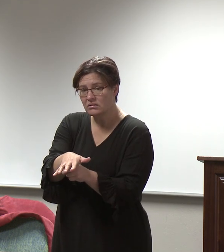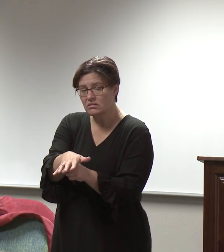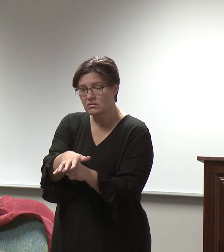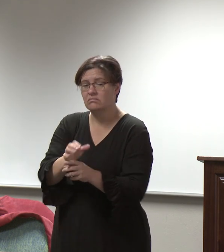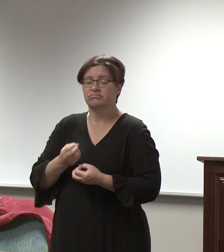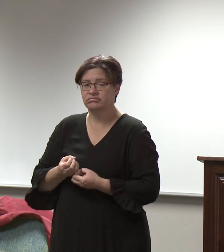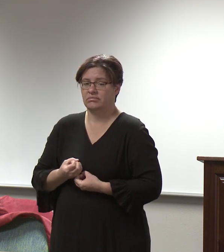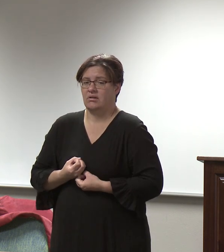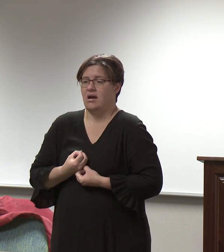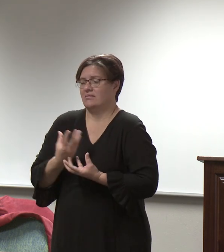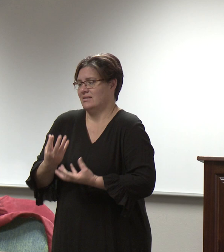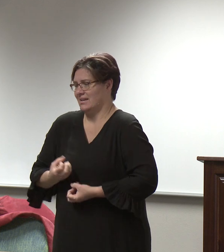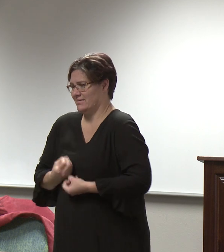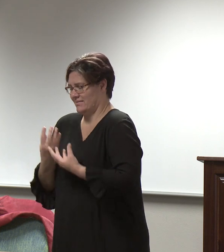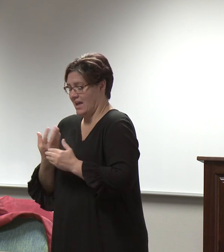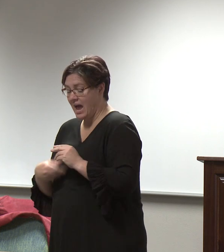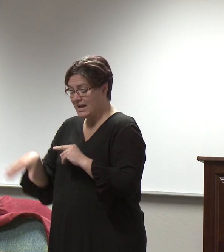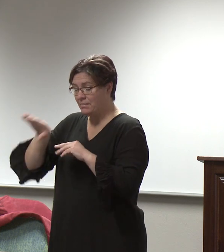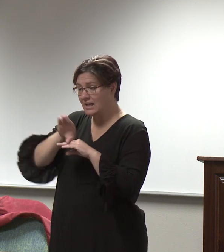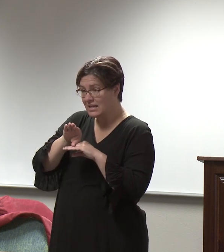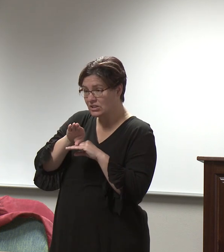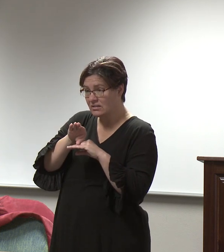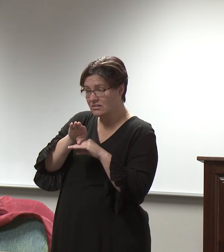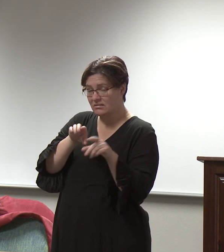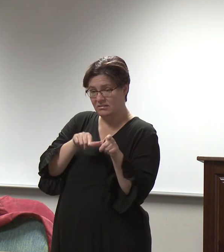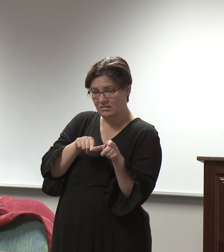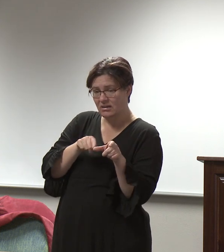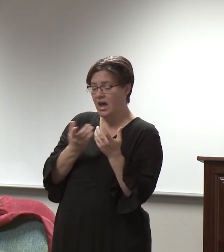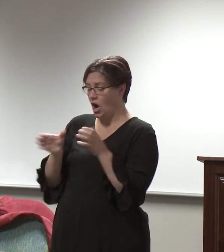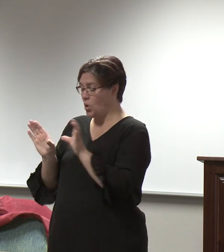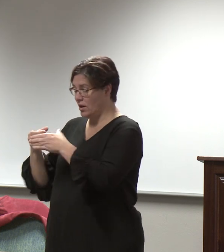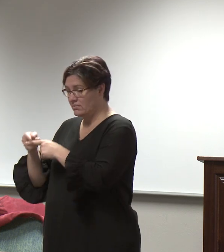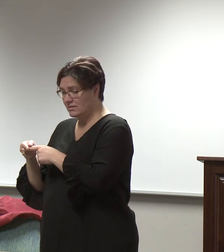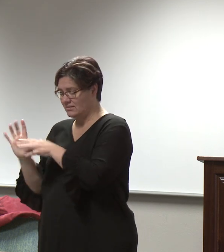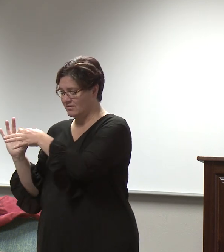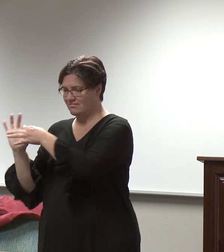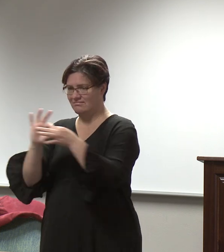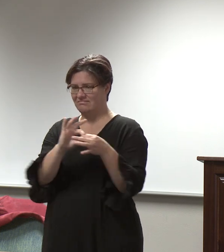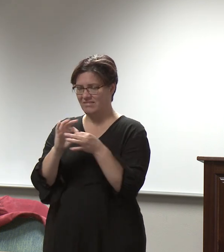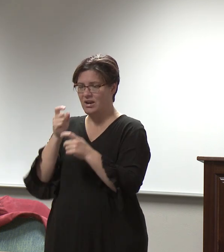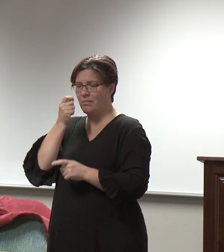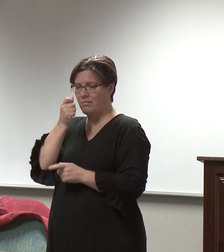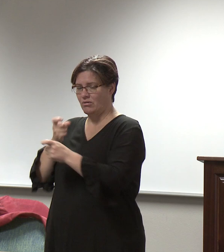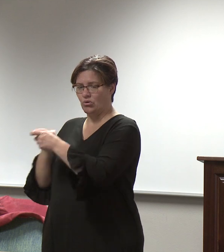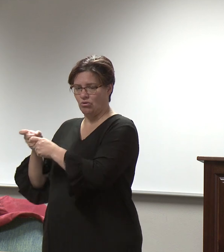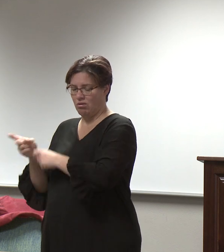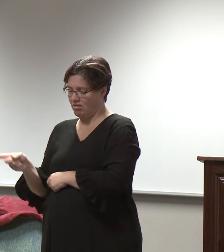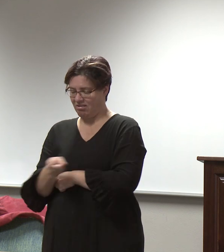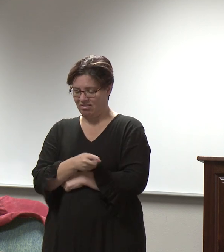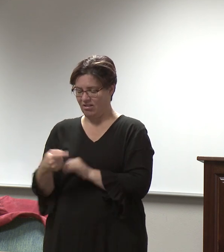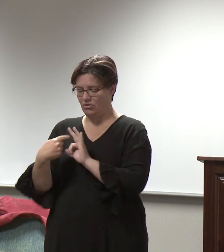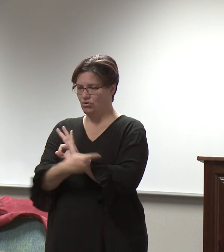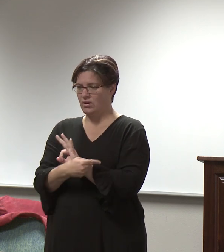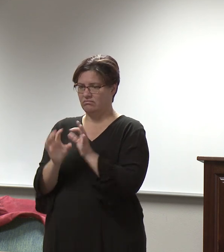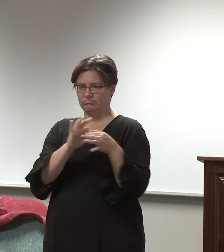in articulation. Capitalism goes together with colonialism and patriarchy all the time. I could